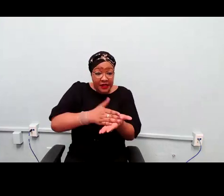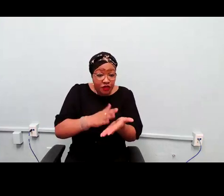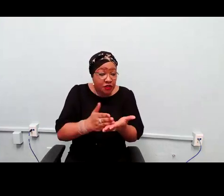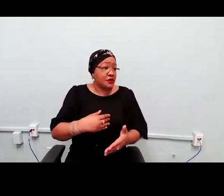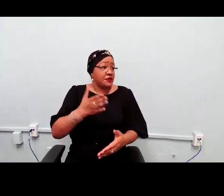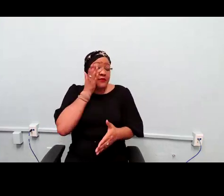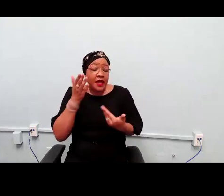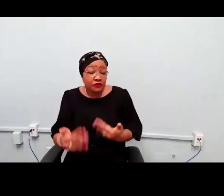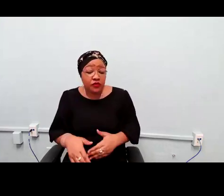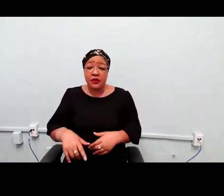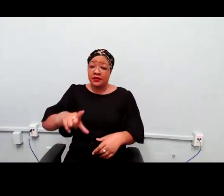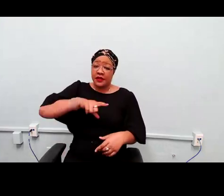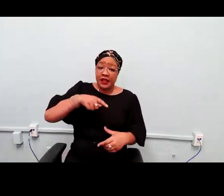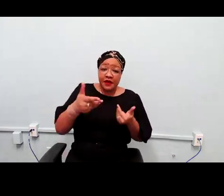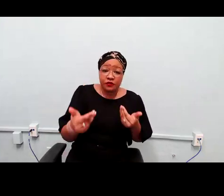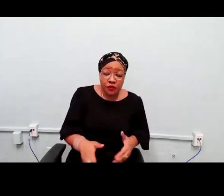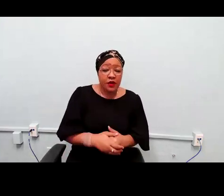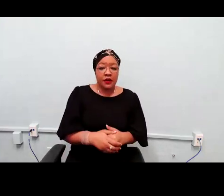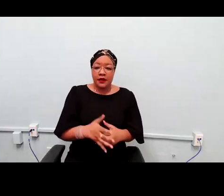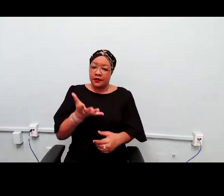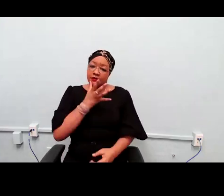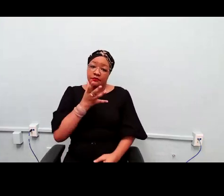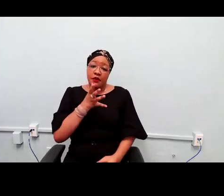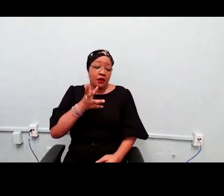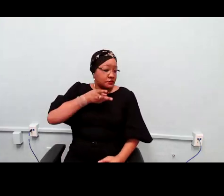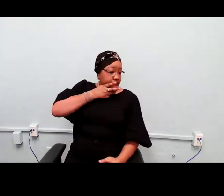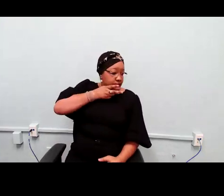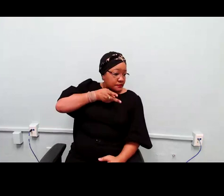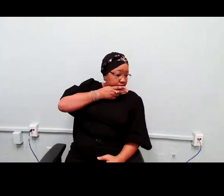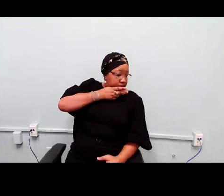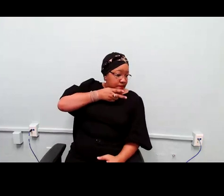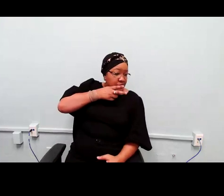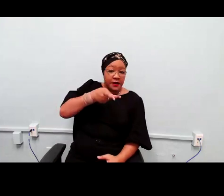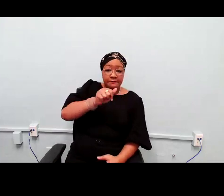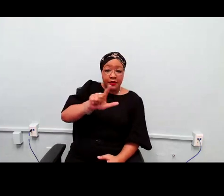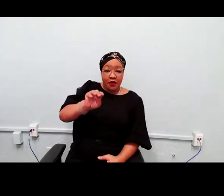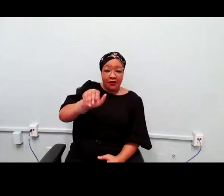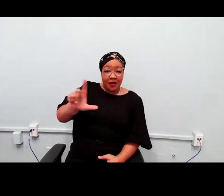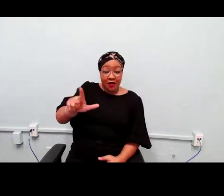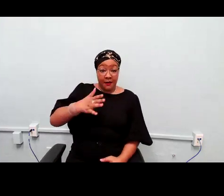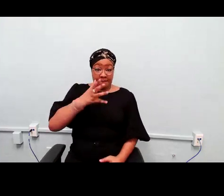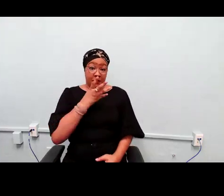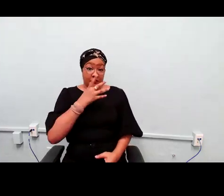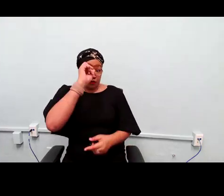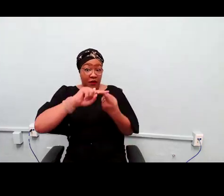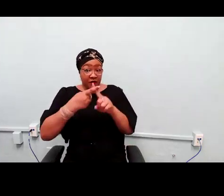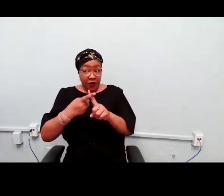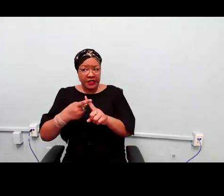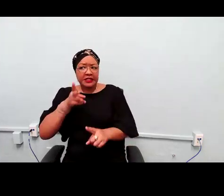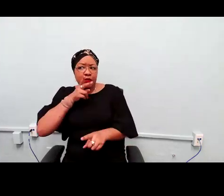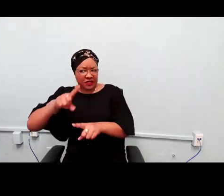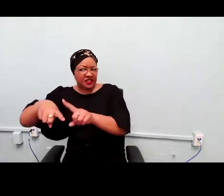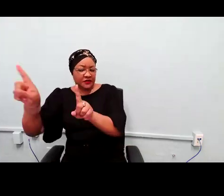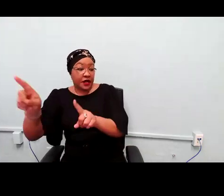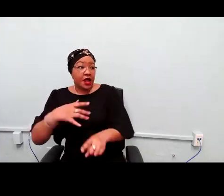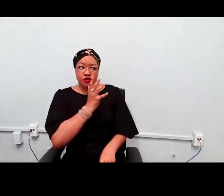room battles. Mom smoking Pall Mall unfiltered, mom's boyfriend, his Benson and Hedges. Grandma loves